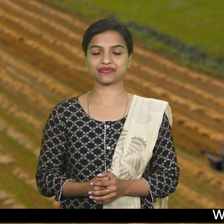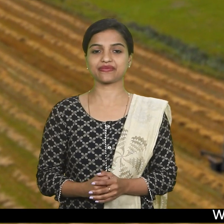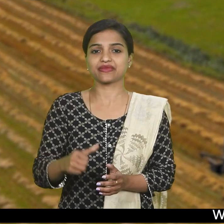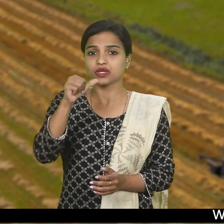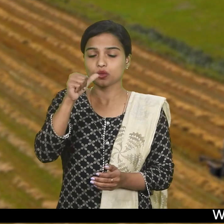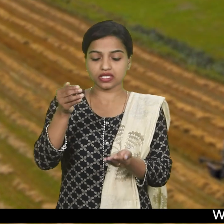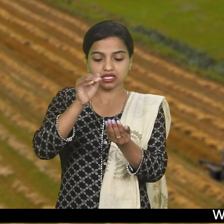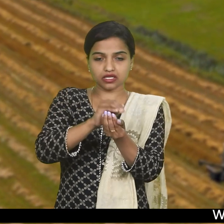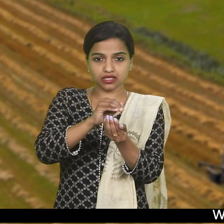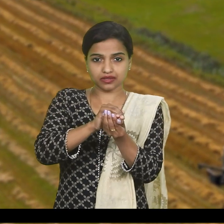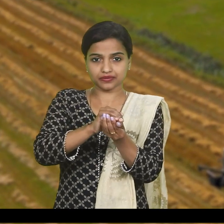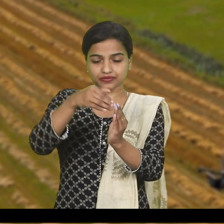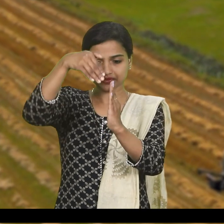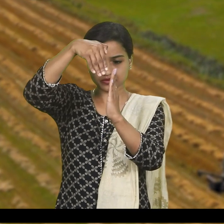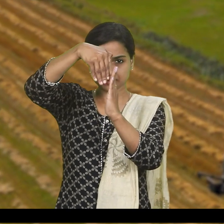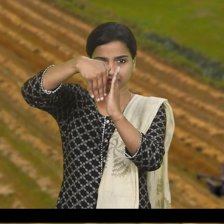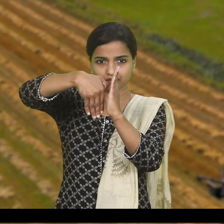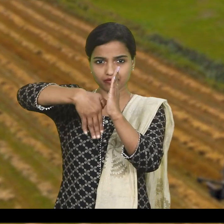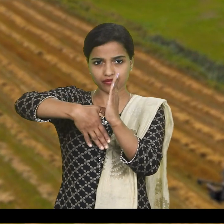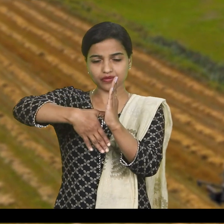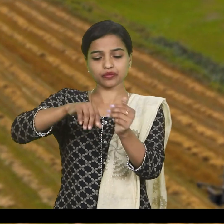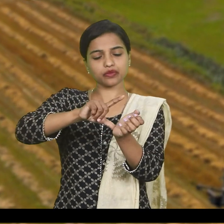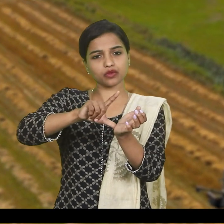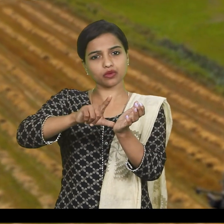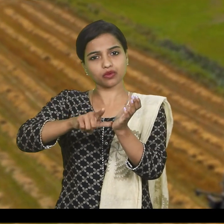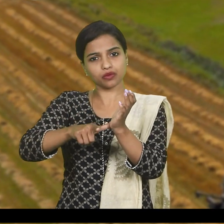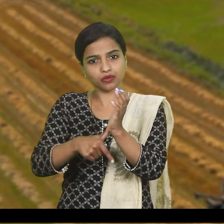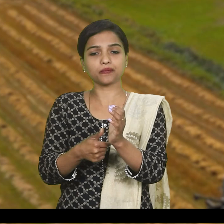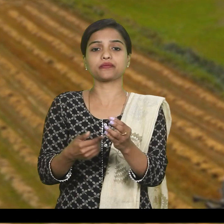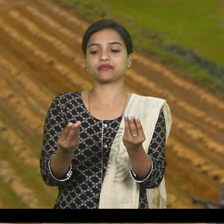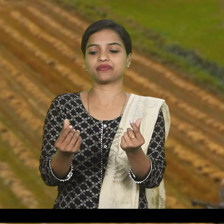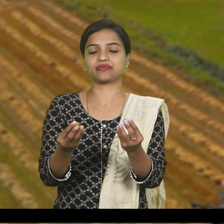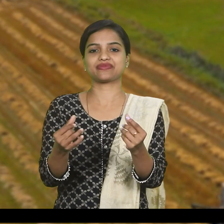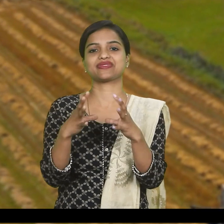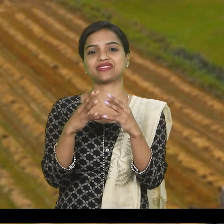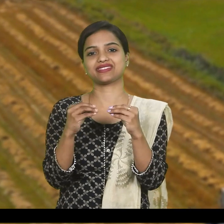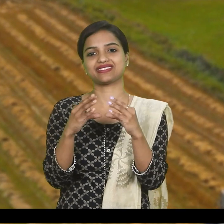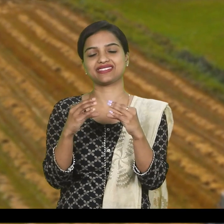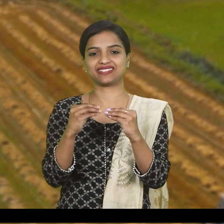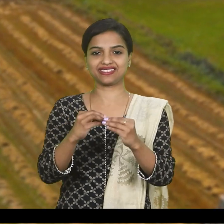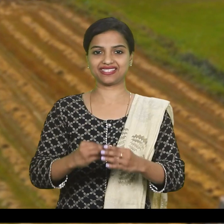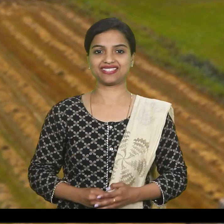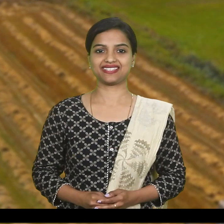Water is stored deeply for a long time as the soil is soft.